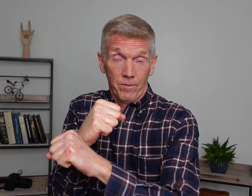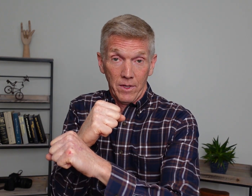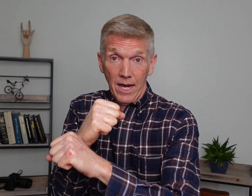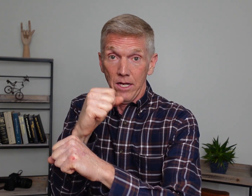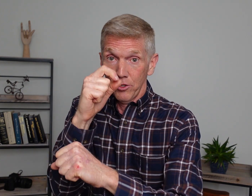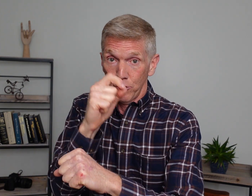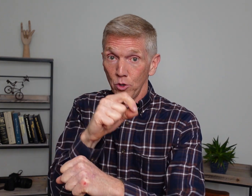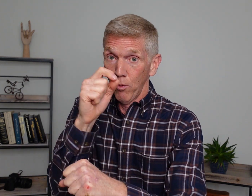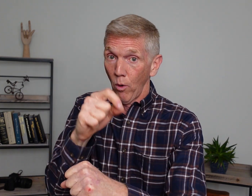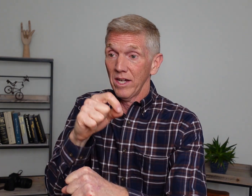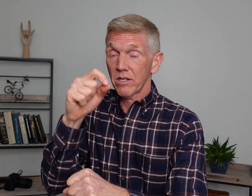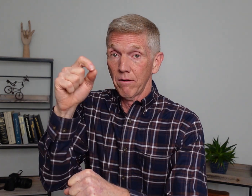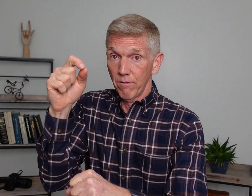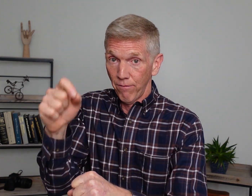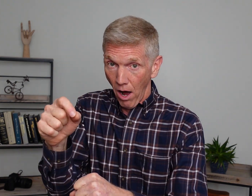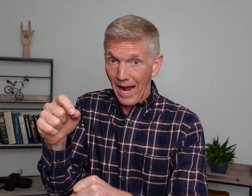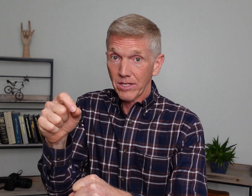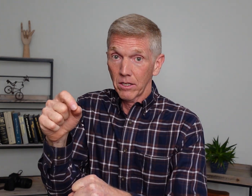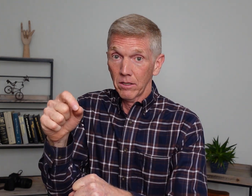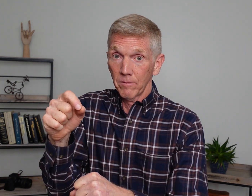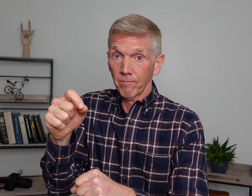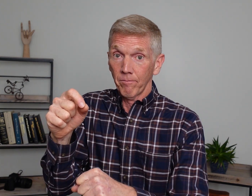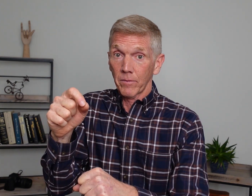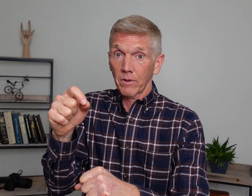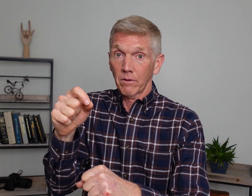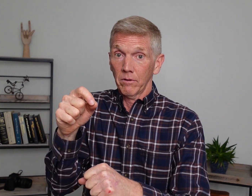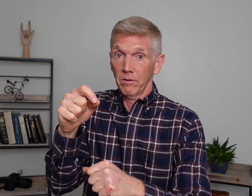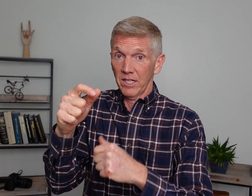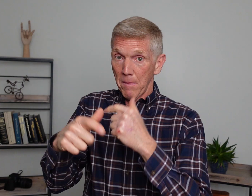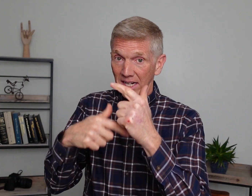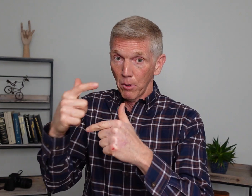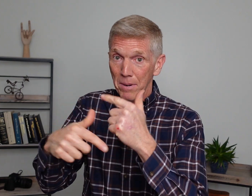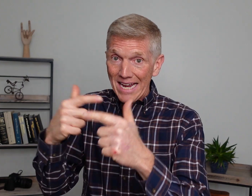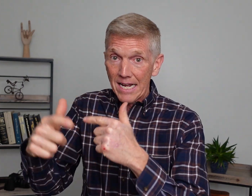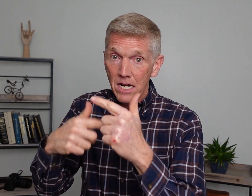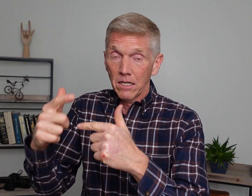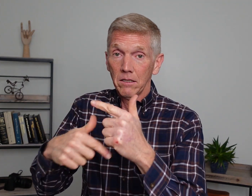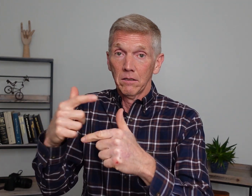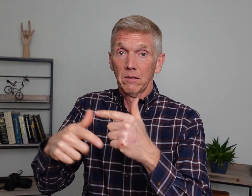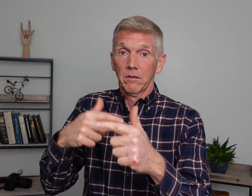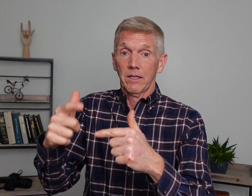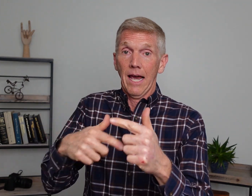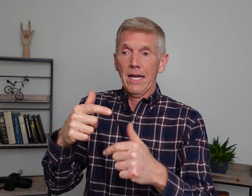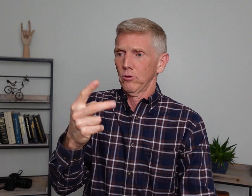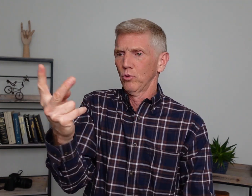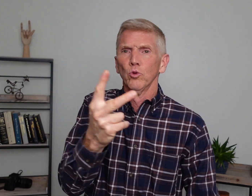Okay, two boys fought. Let's make it a repeated. Okay.